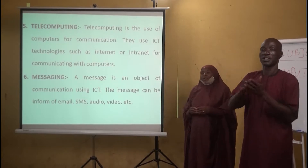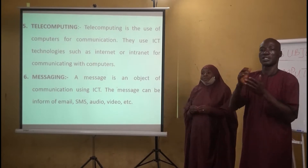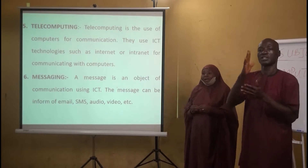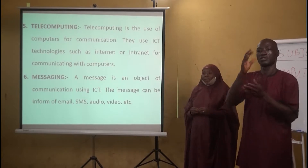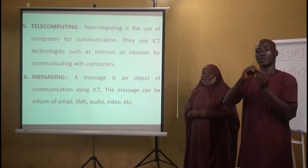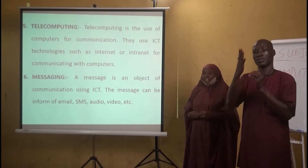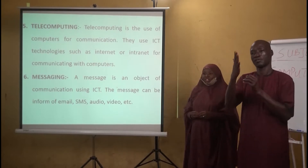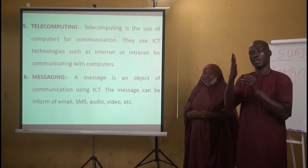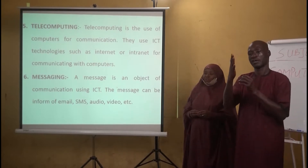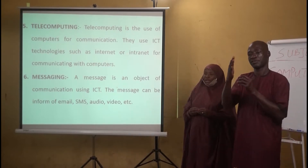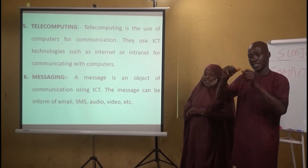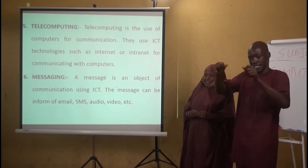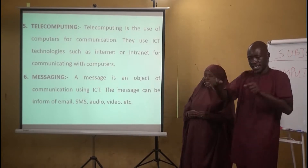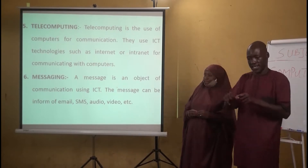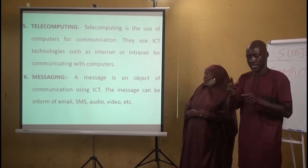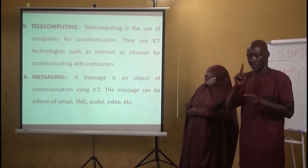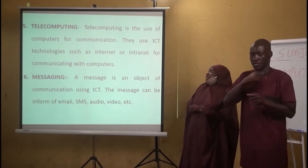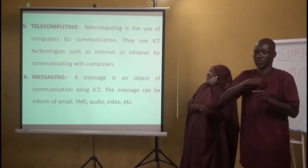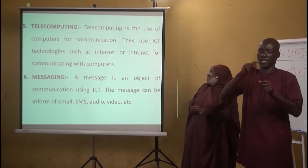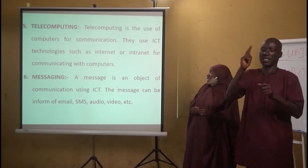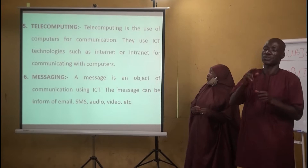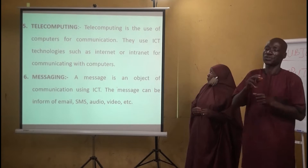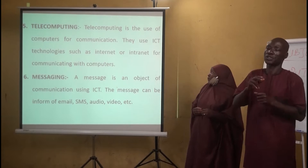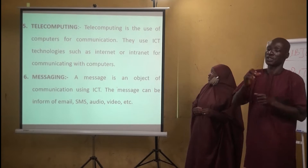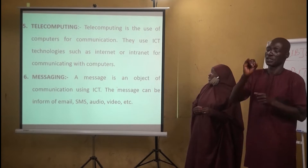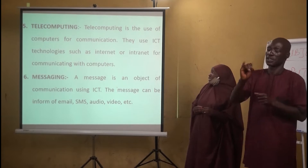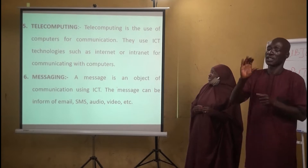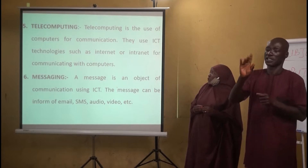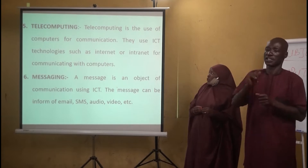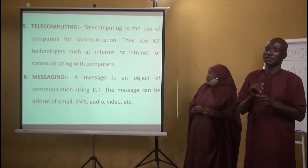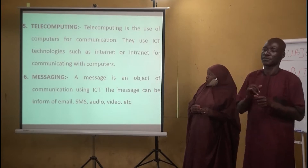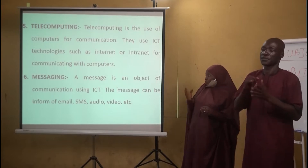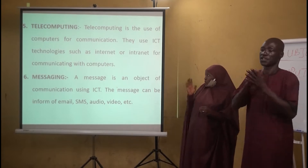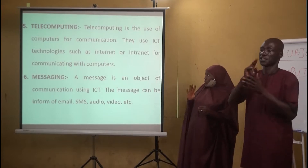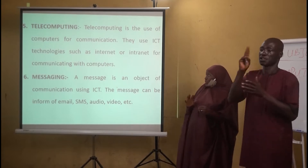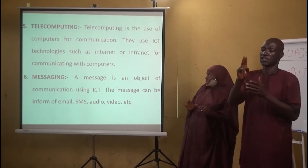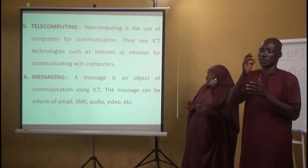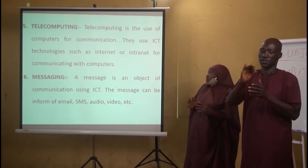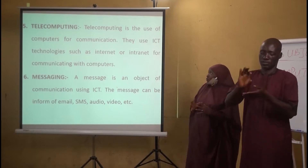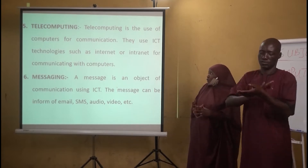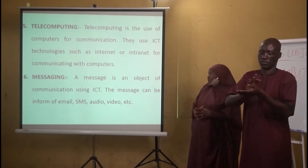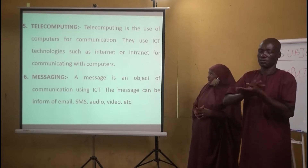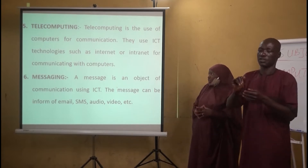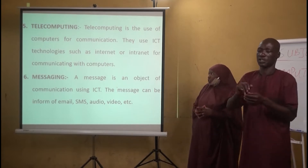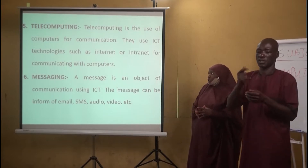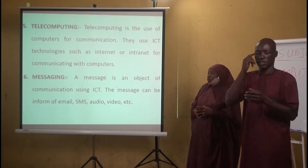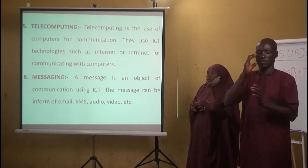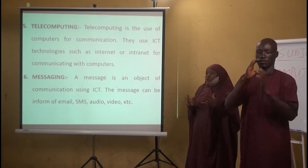the application of ICT. The telecomputing is the use of computers for communication. When we use